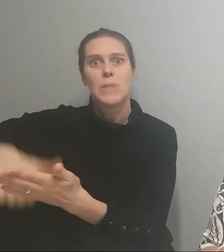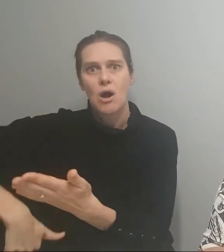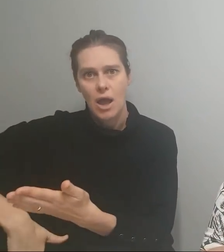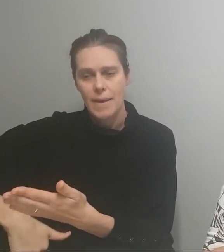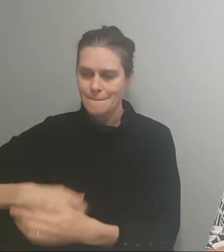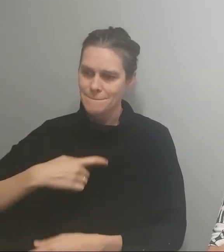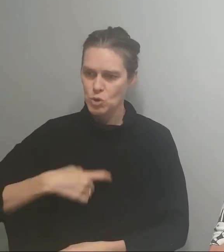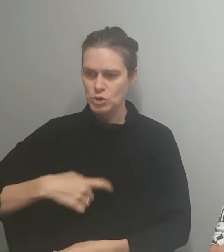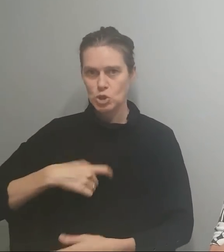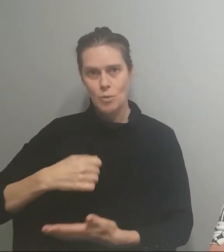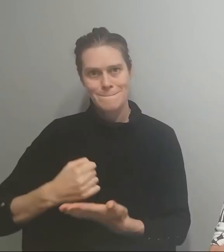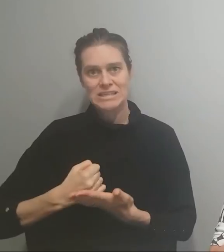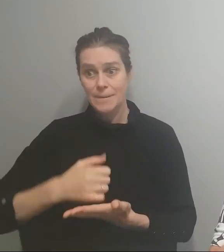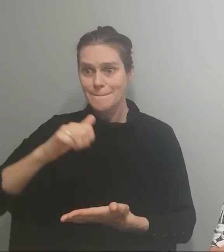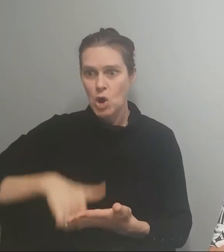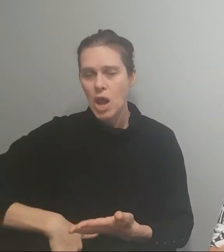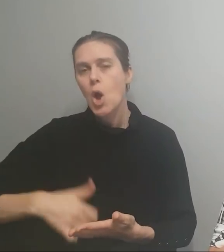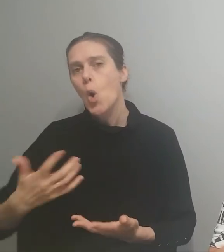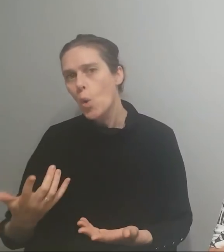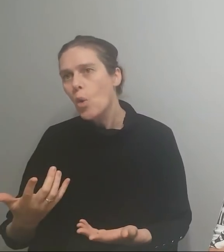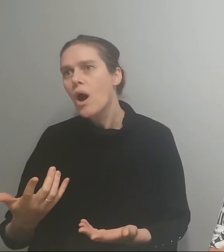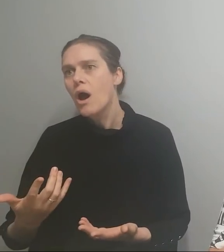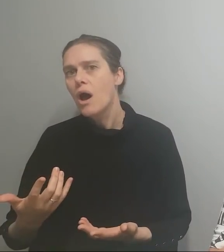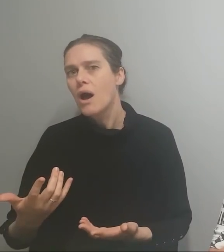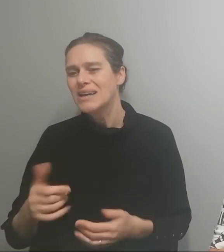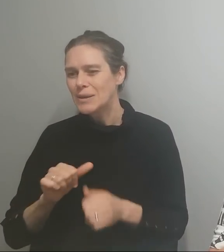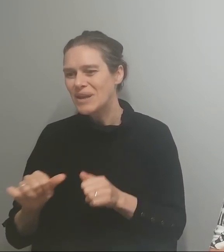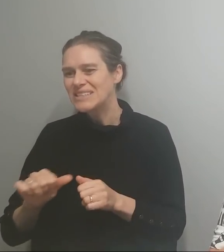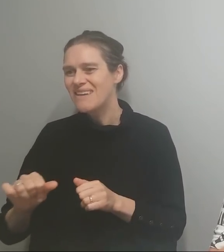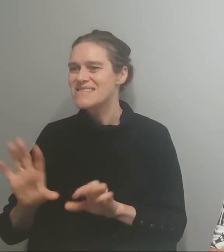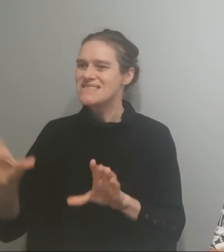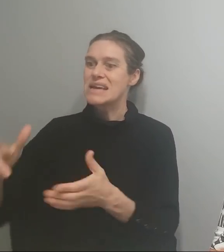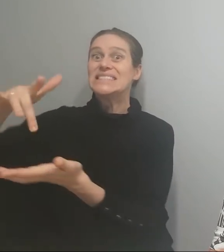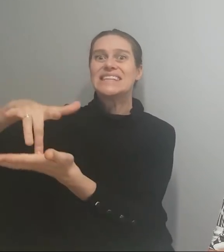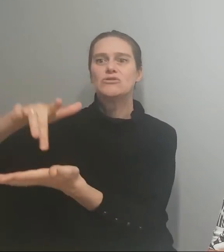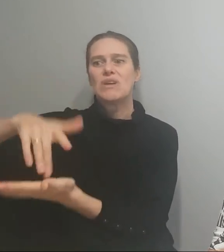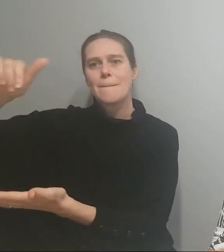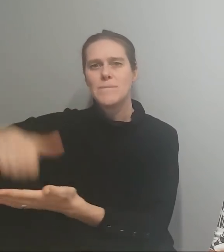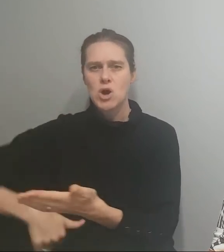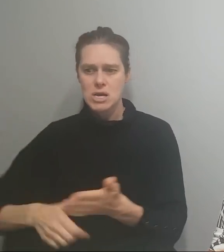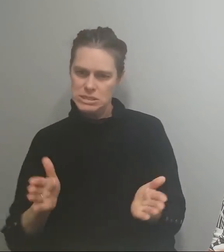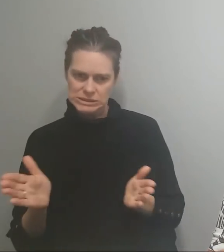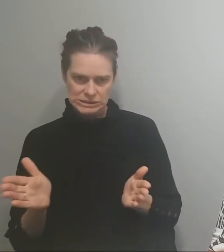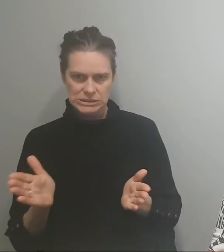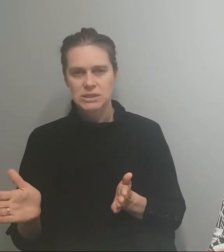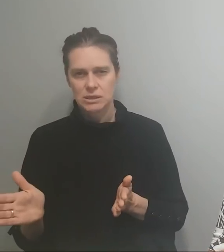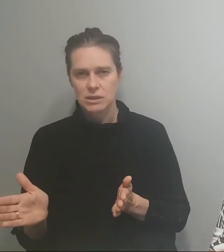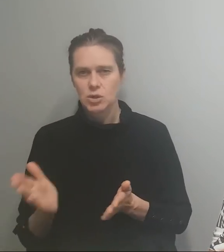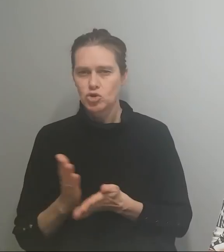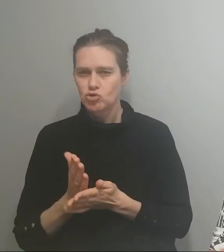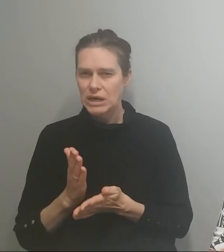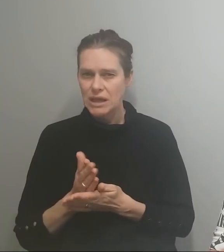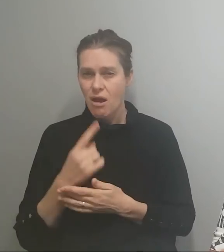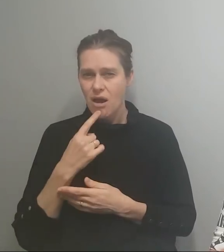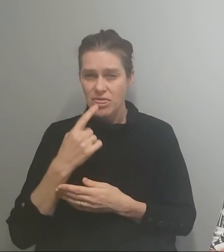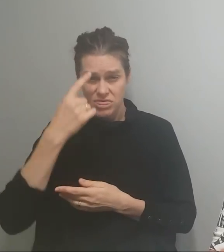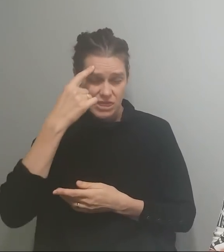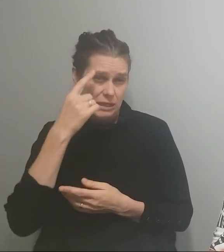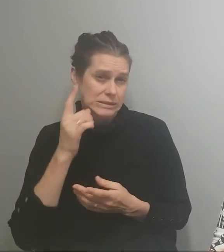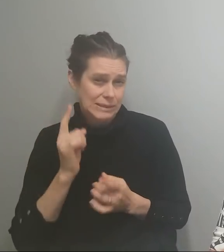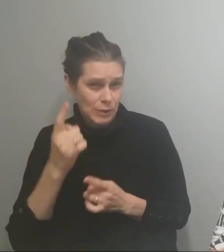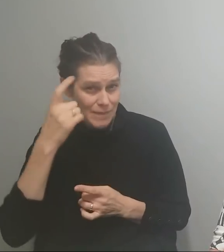budget, or are there reasons why we would want to continue to purchase it centrally? And there are kind of 2 main times when we think it would make sense to